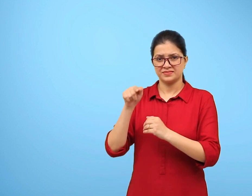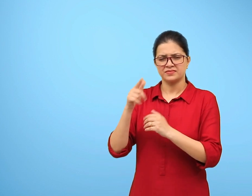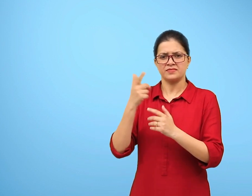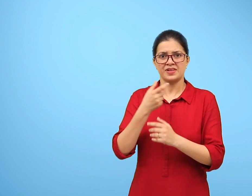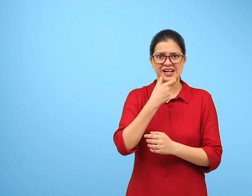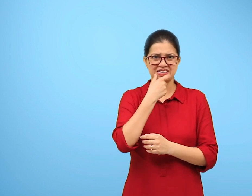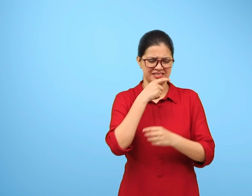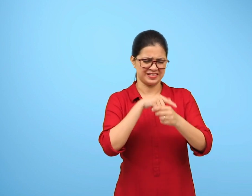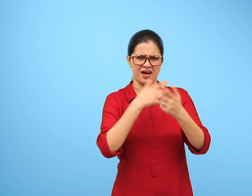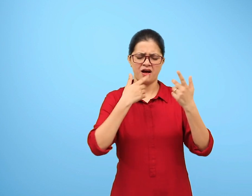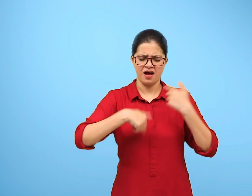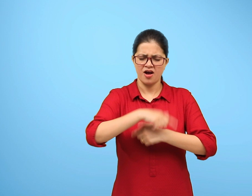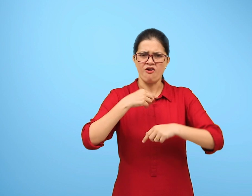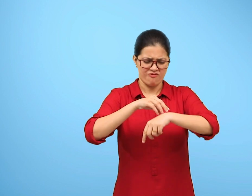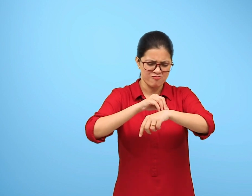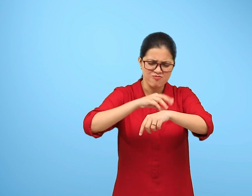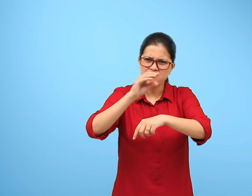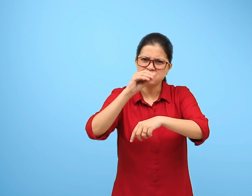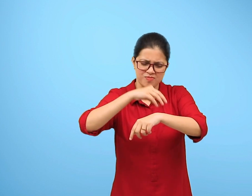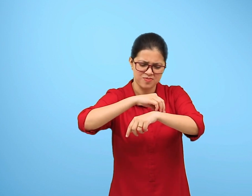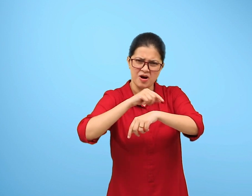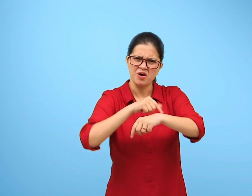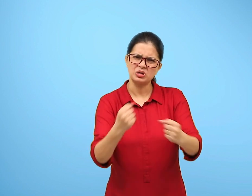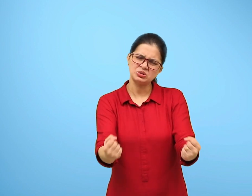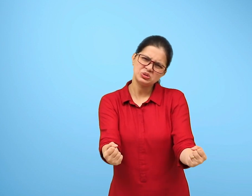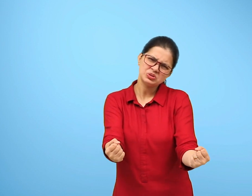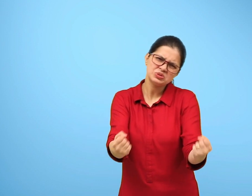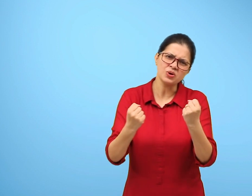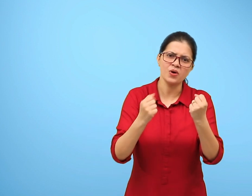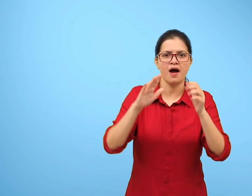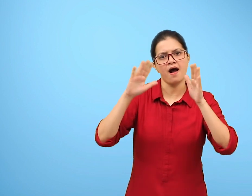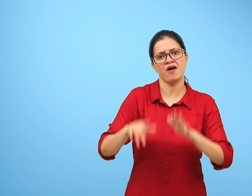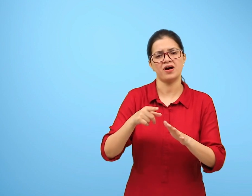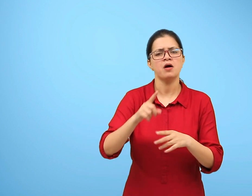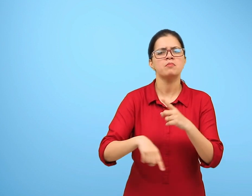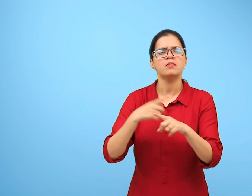Strong muscles and light bones work together to help the birds fly.